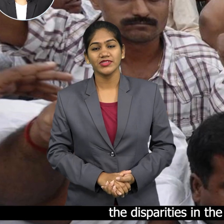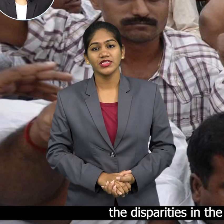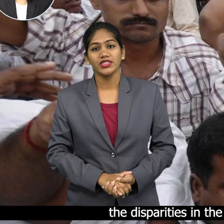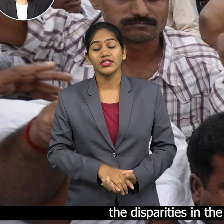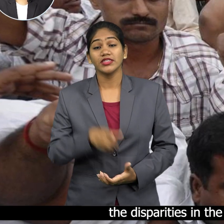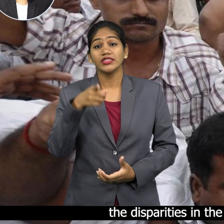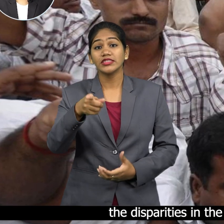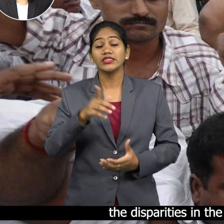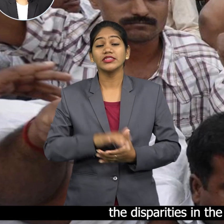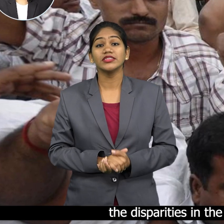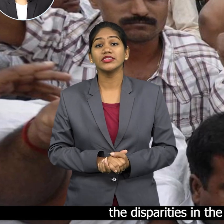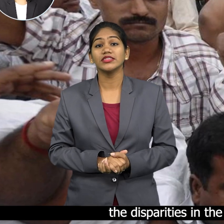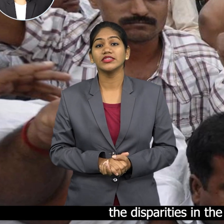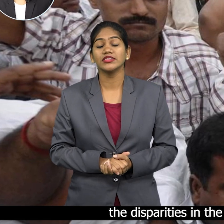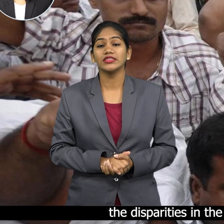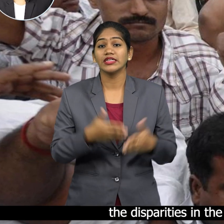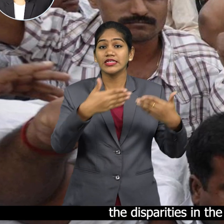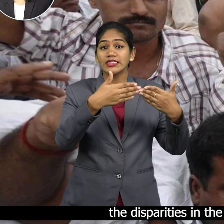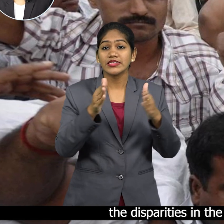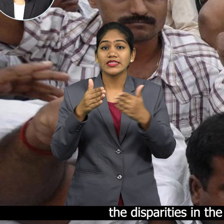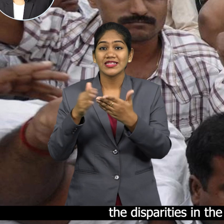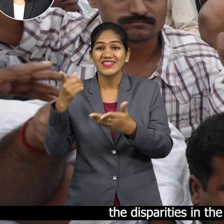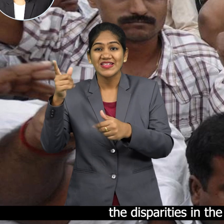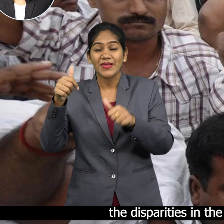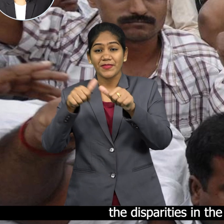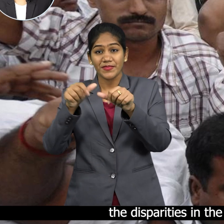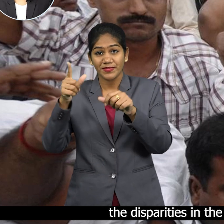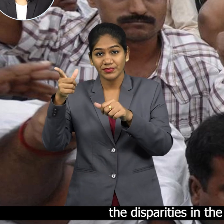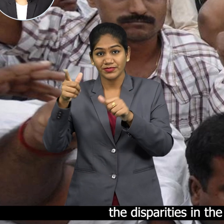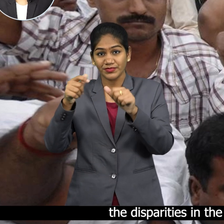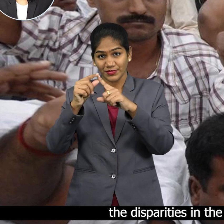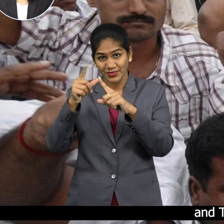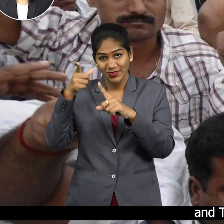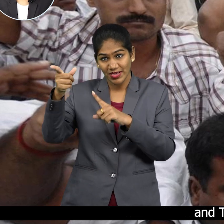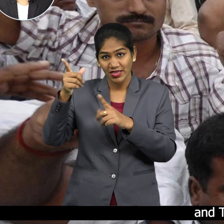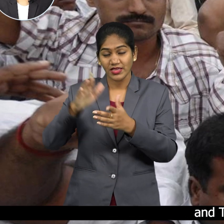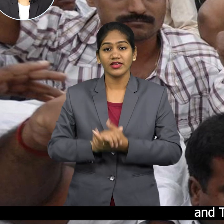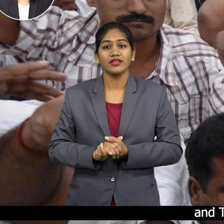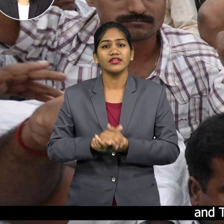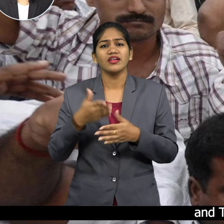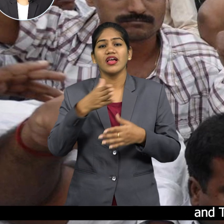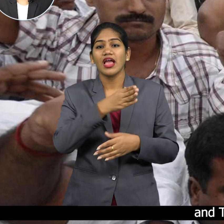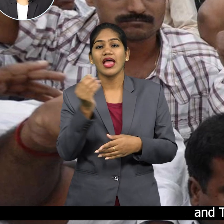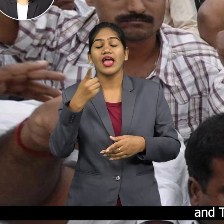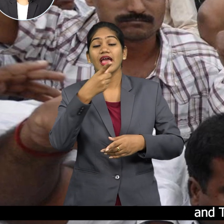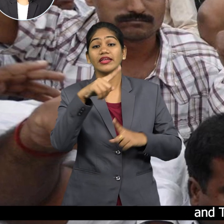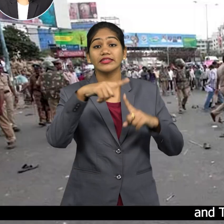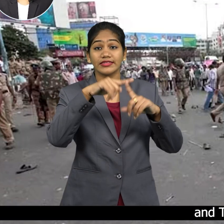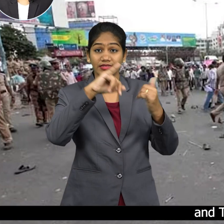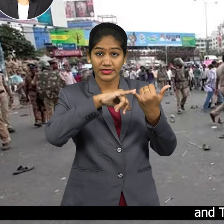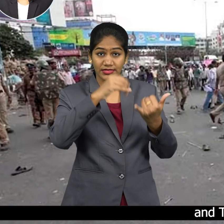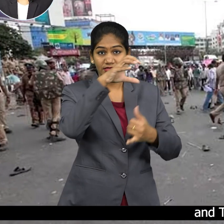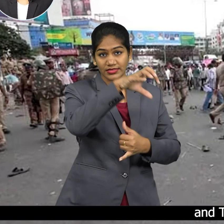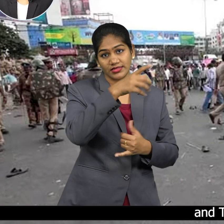the disparities in the region of coastal Andhra and Telangana,